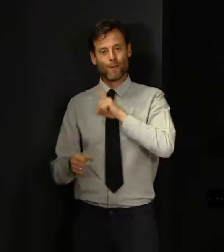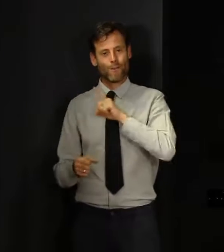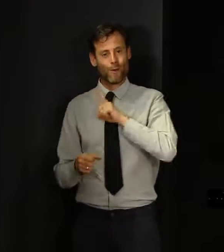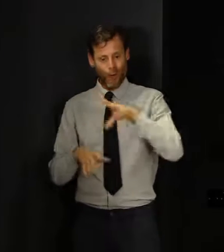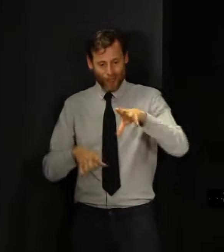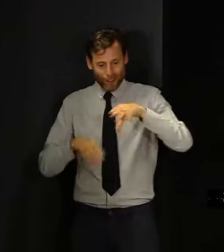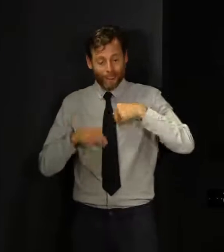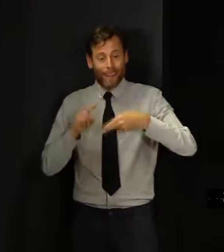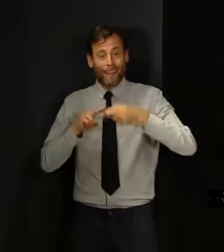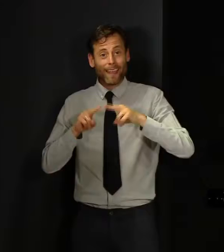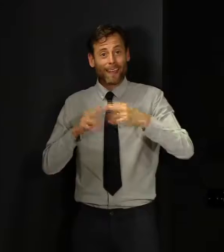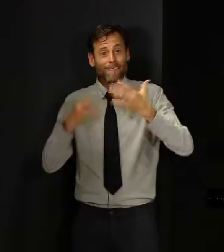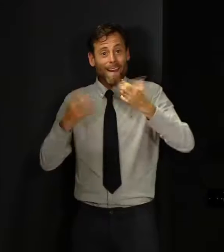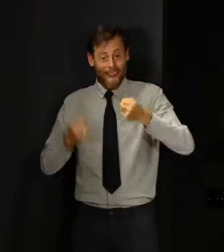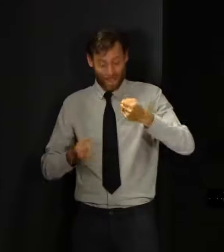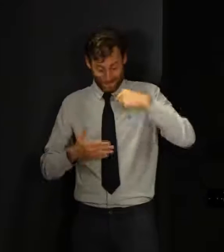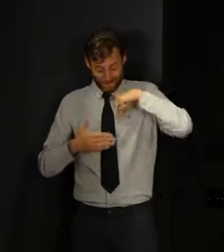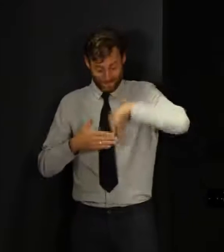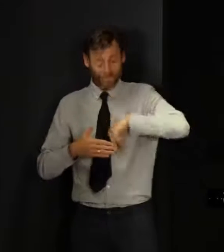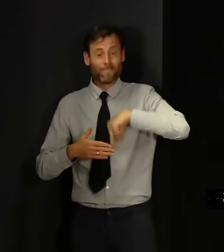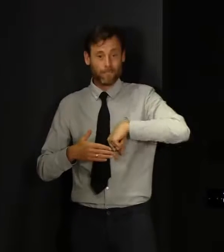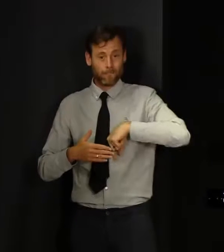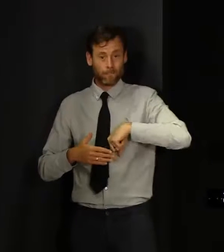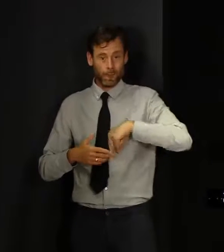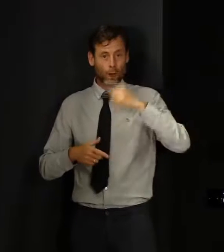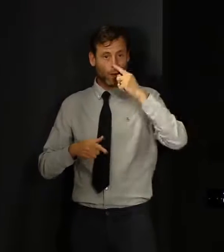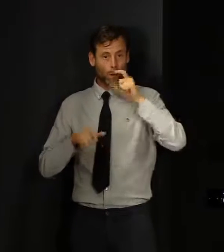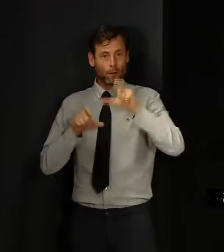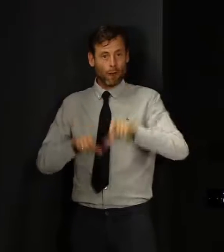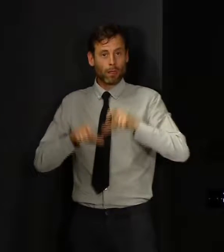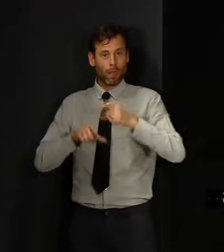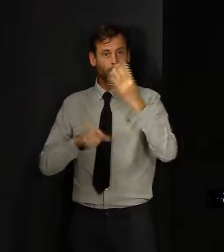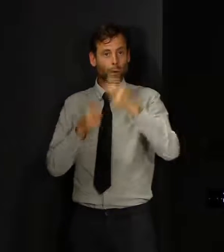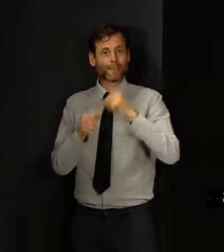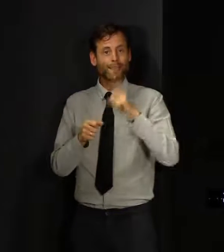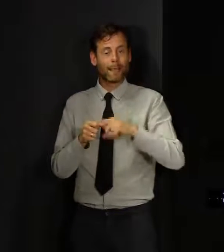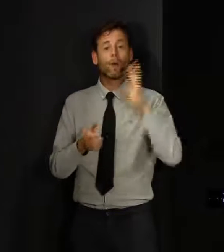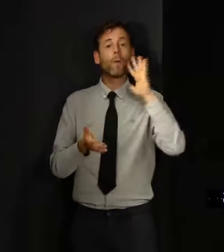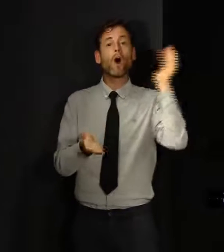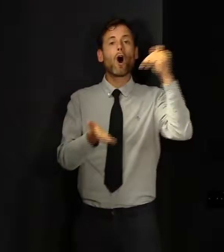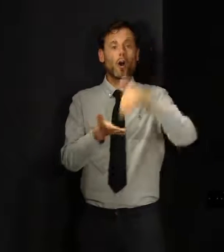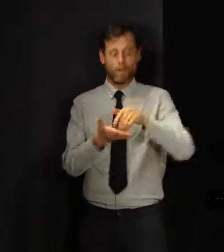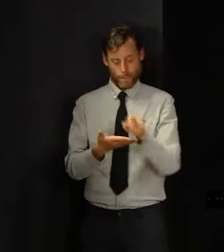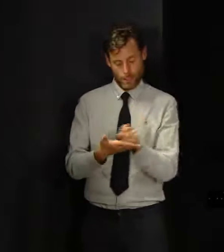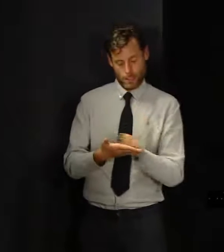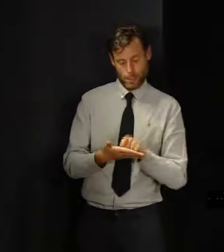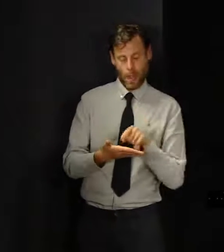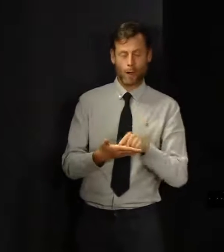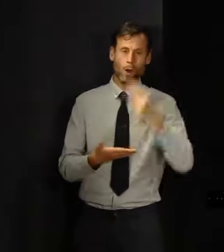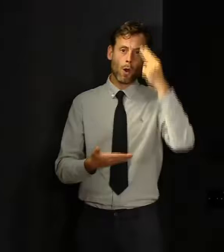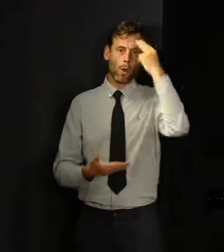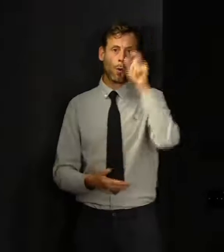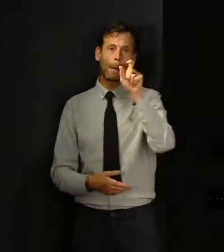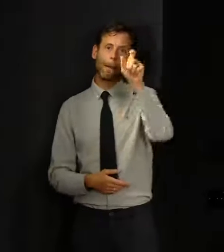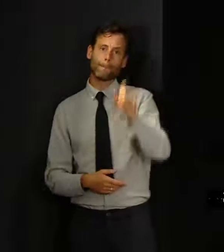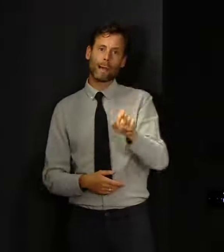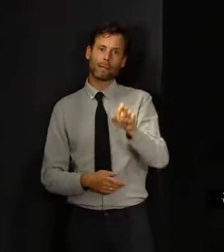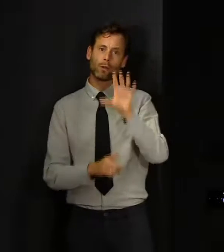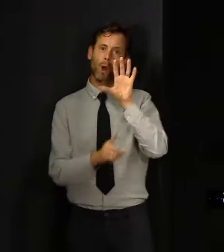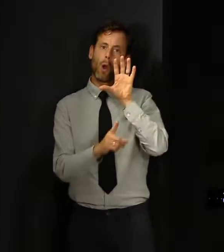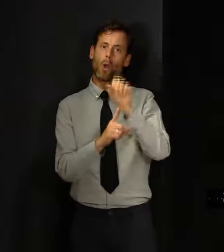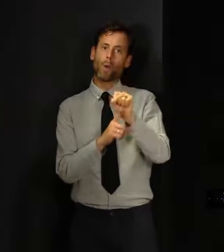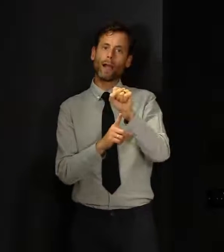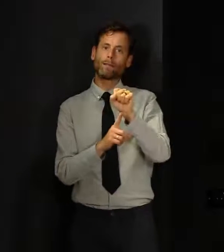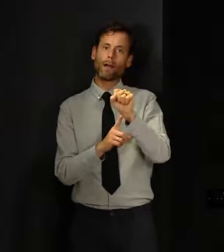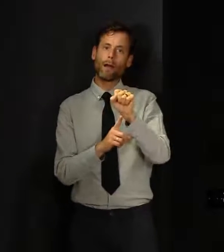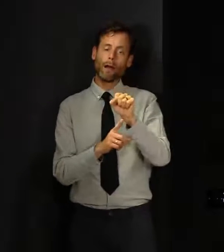the virus. Arrivals to Scotland will be required to fill in a passenger locator form before they travel, including details of